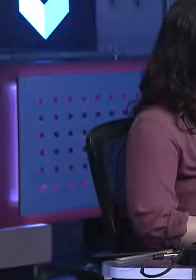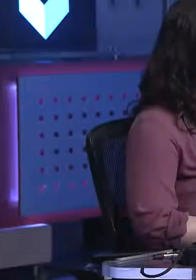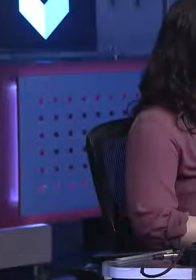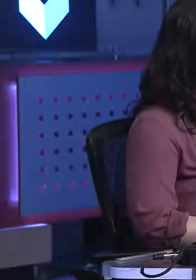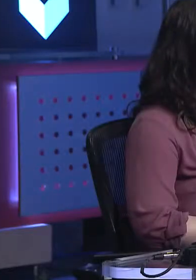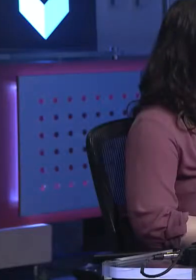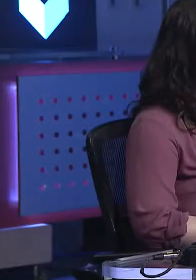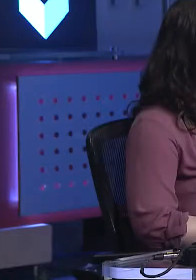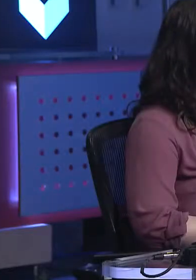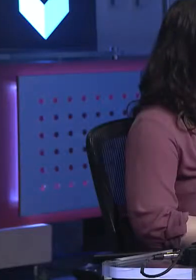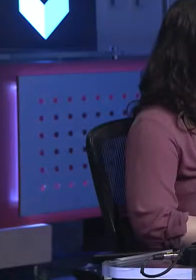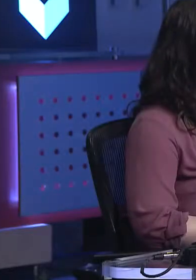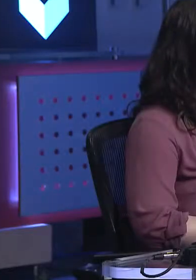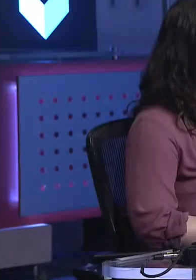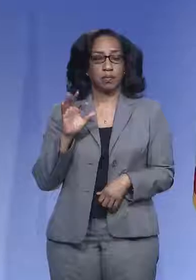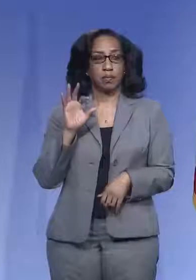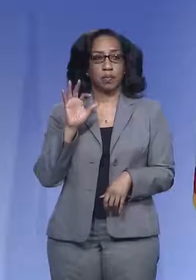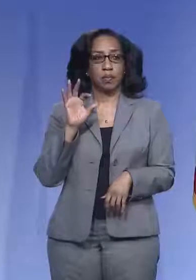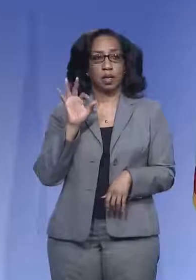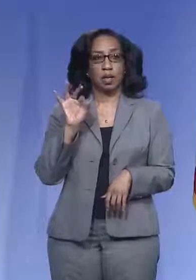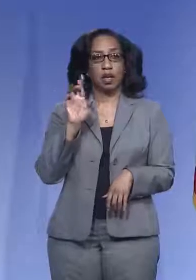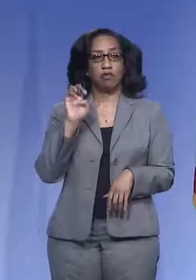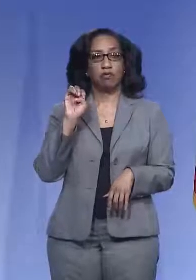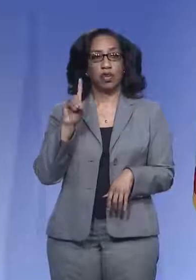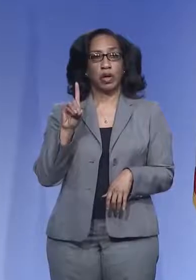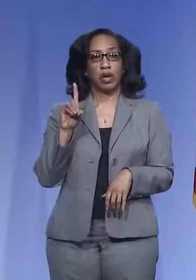Local 24.